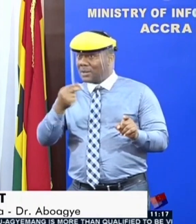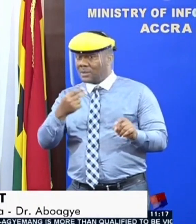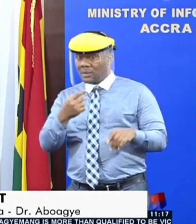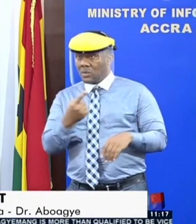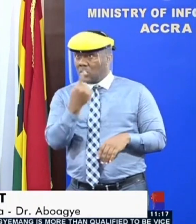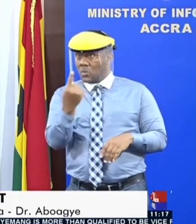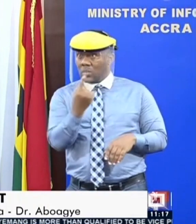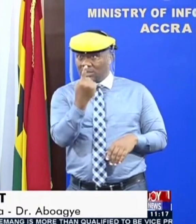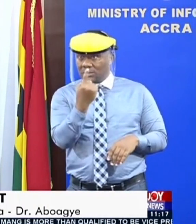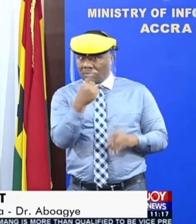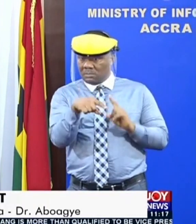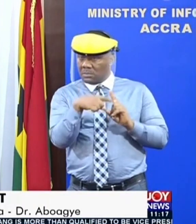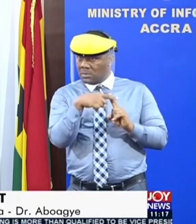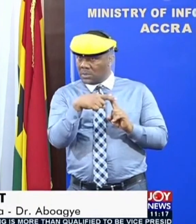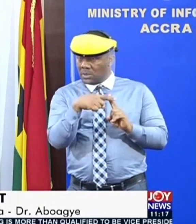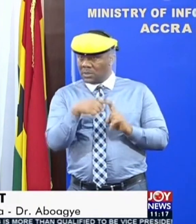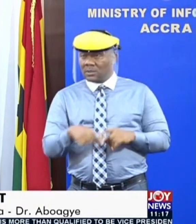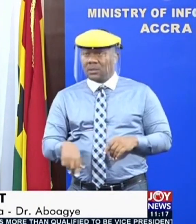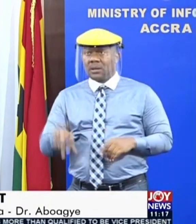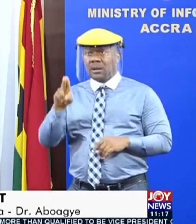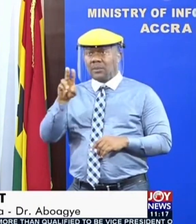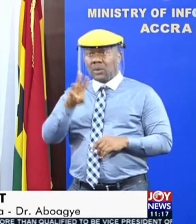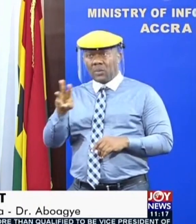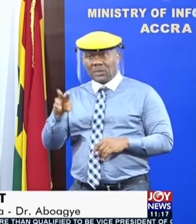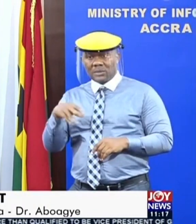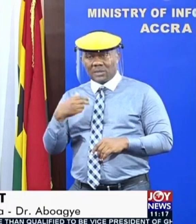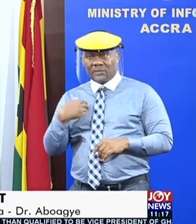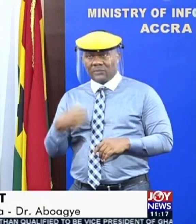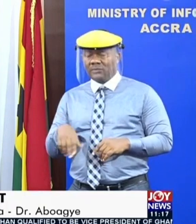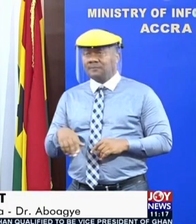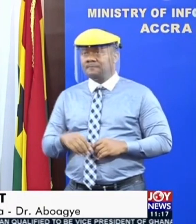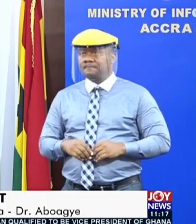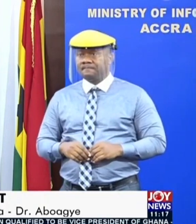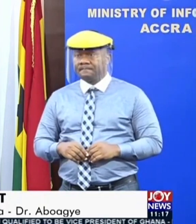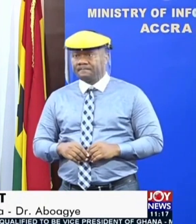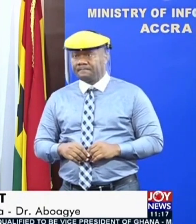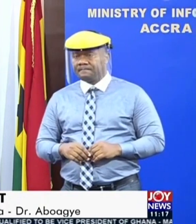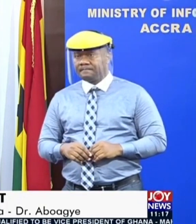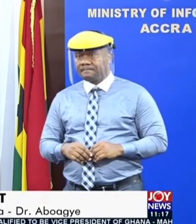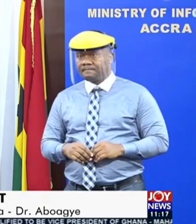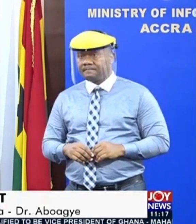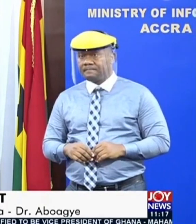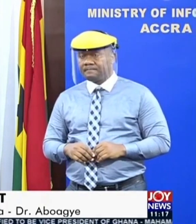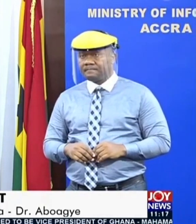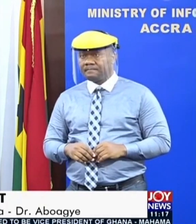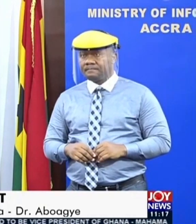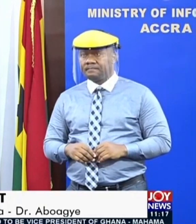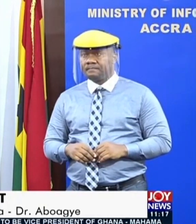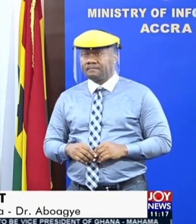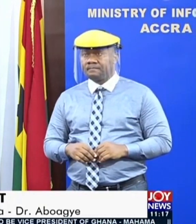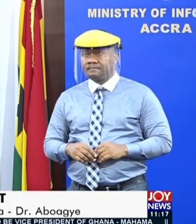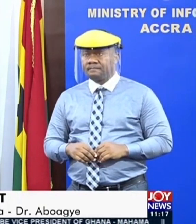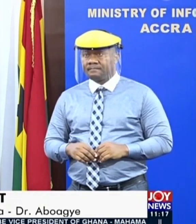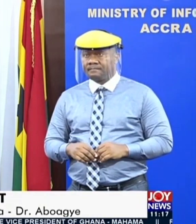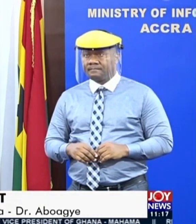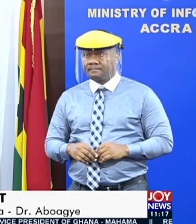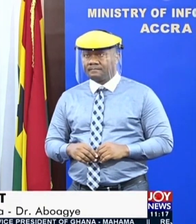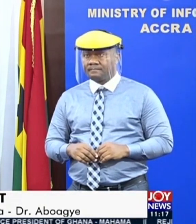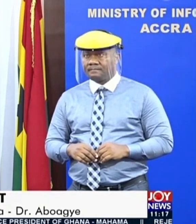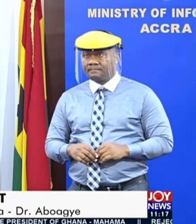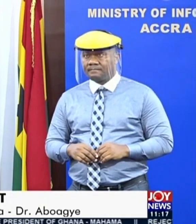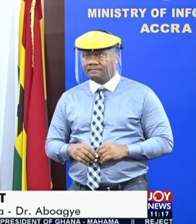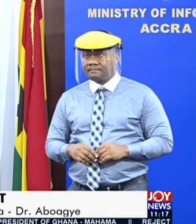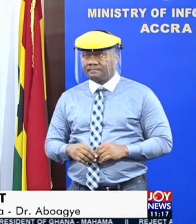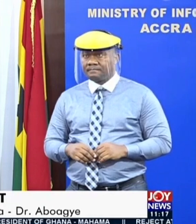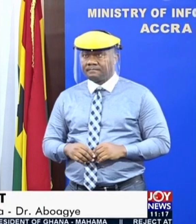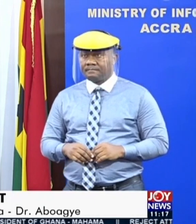case, and then Upper West has 5 active cases. And as is shown on the map there, you can see the